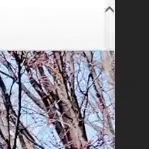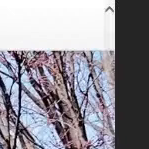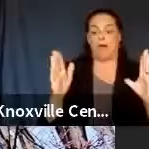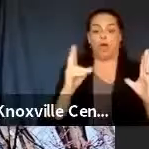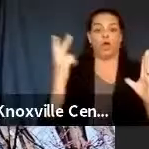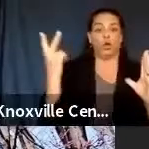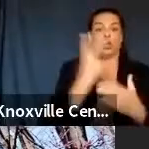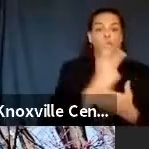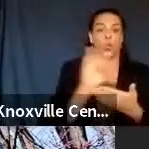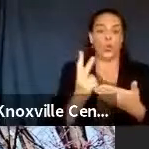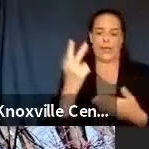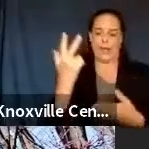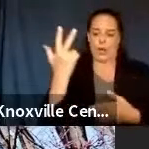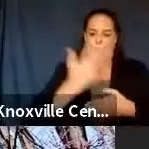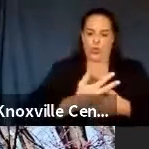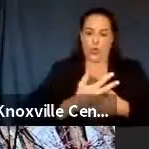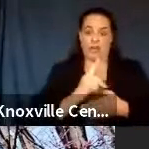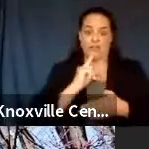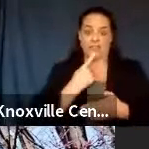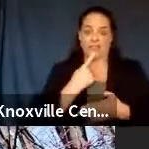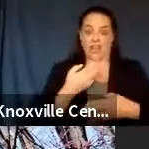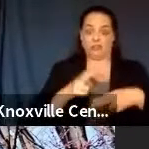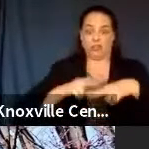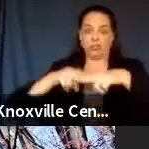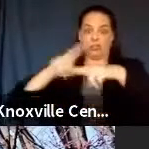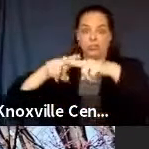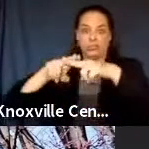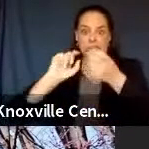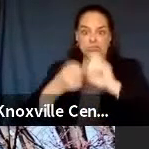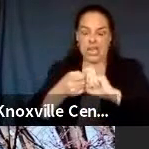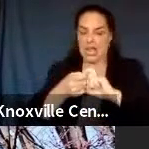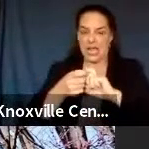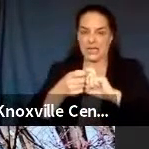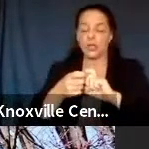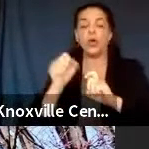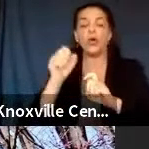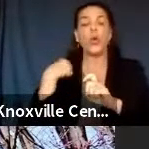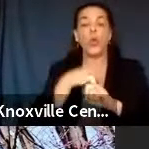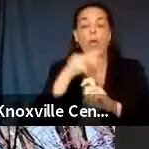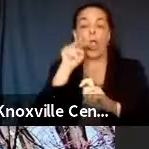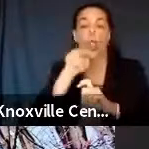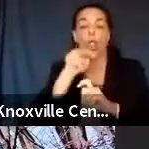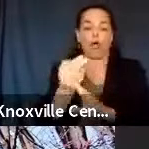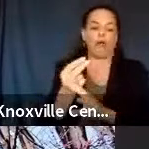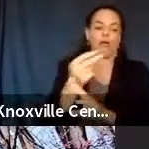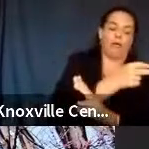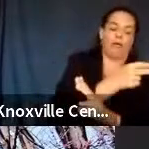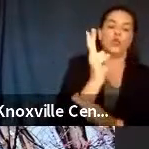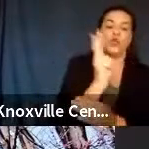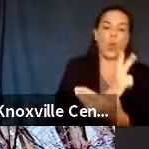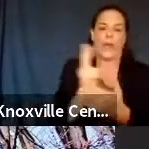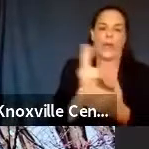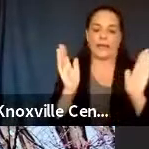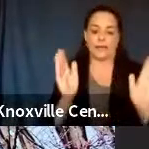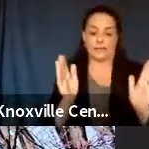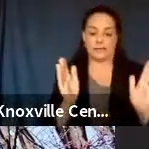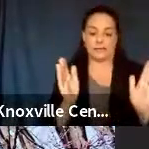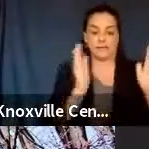significant shifts within a 2-week time period. Every day we look back at the previous 2 weeks. That's what a rolling average